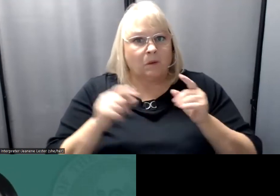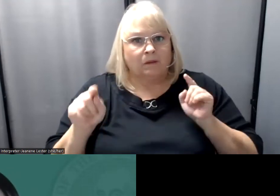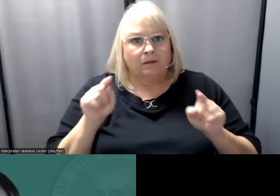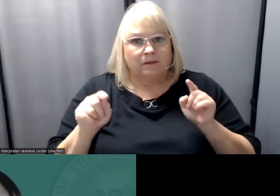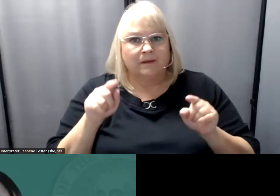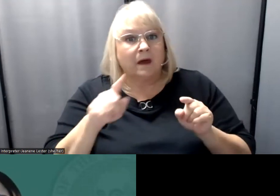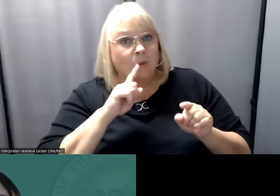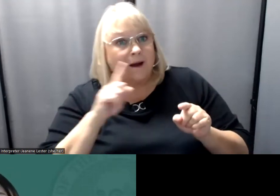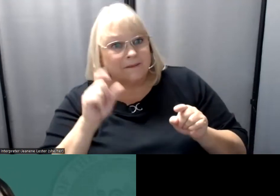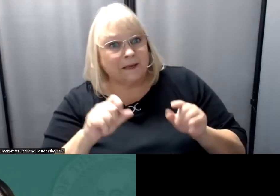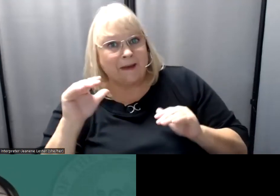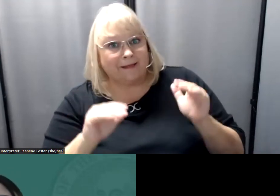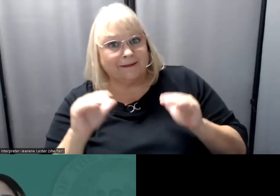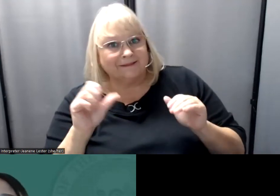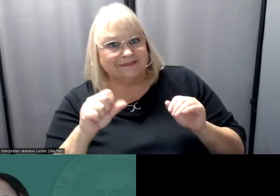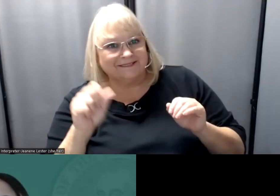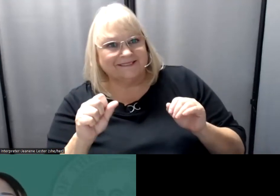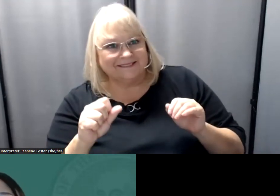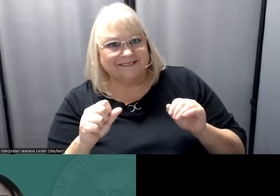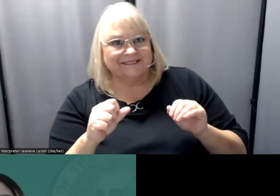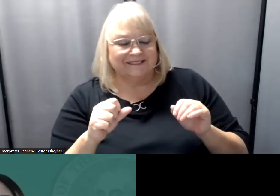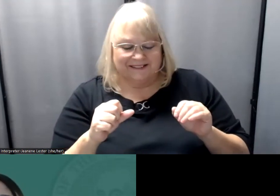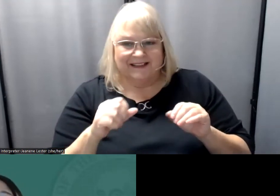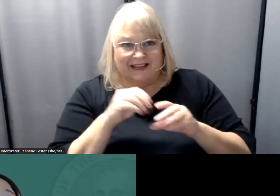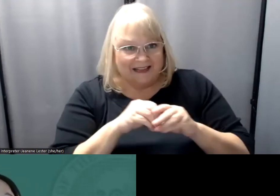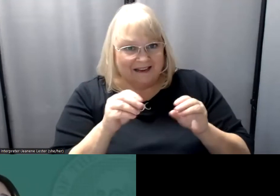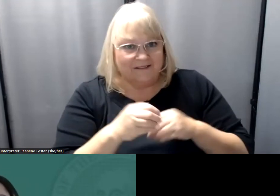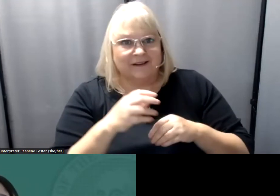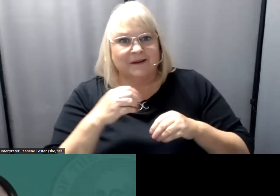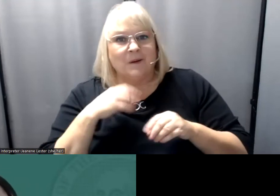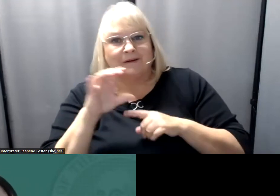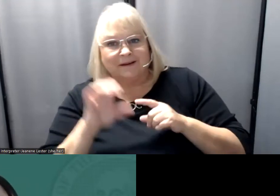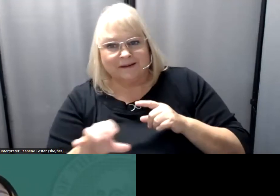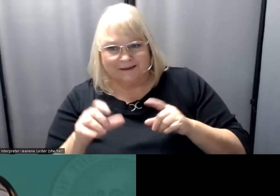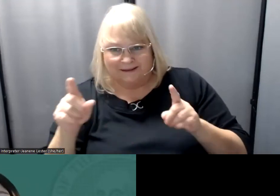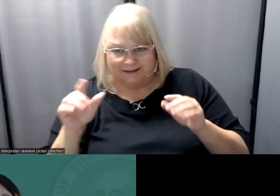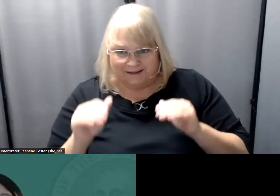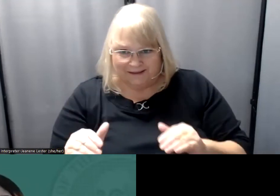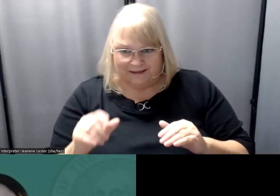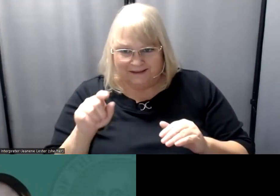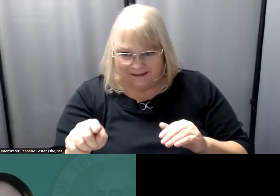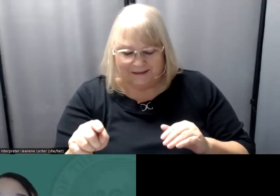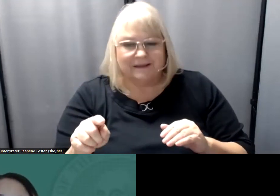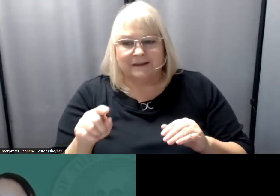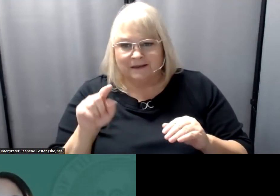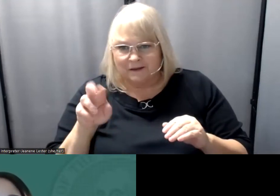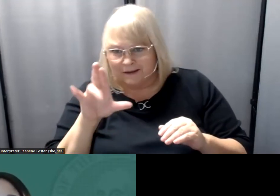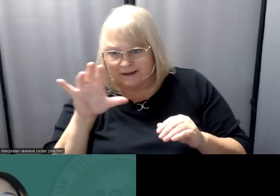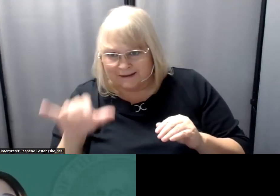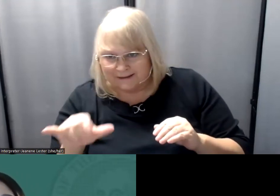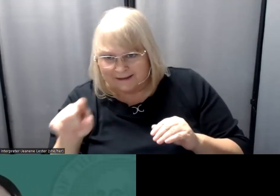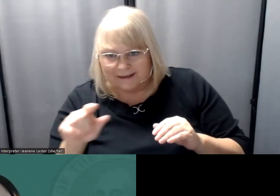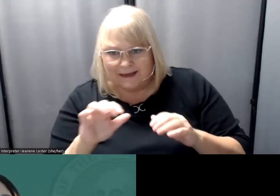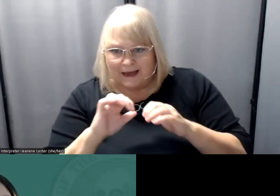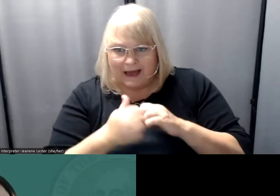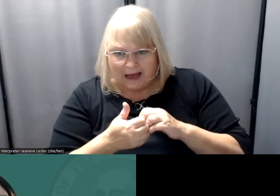Tracy asked, this is a great question. How do you perform a Gemba walk or a go-see with team members in a virtual world? If people are working